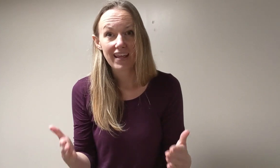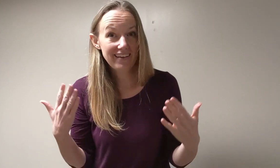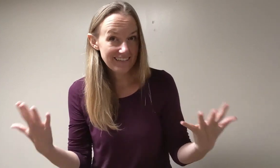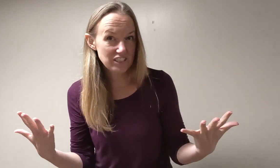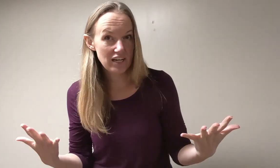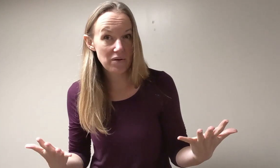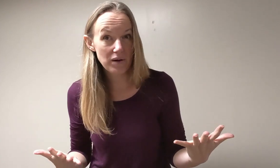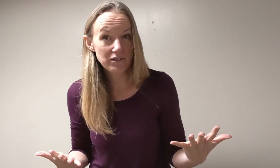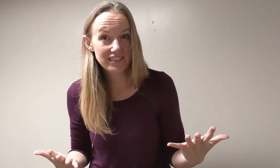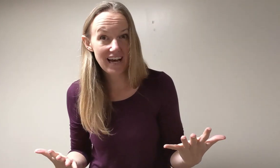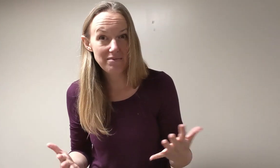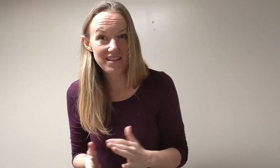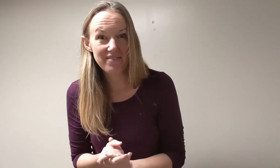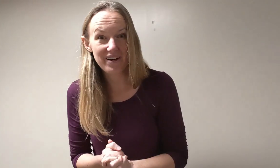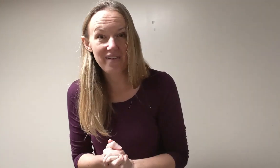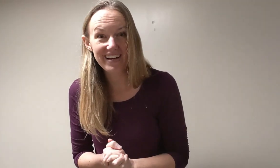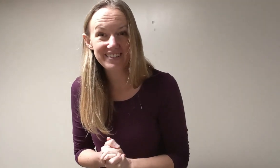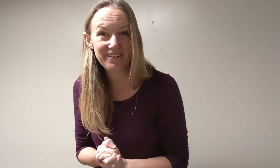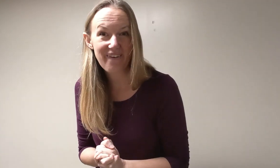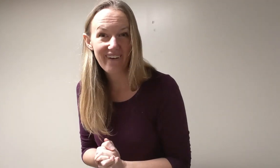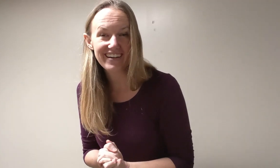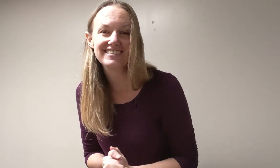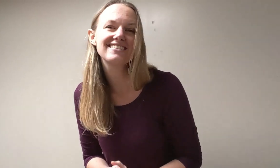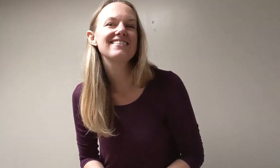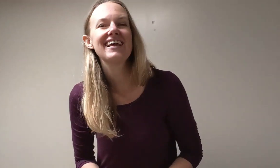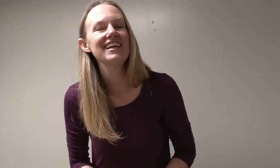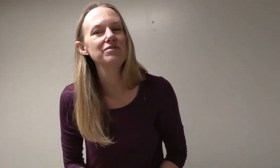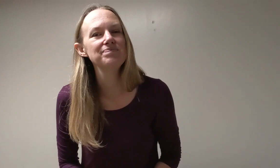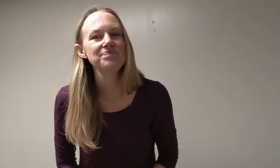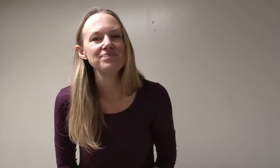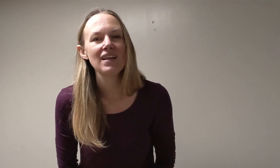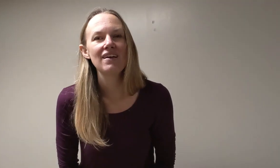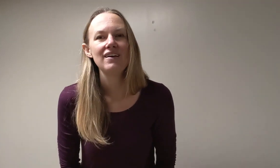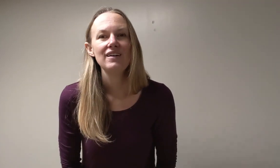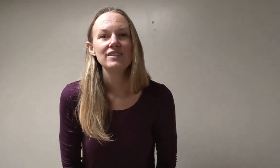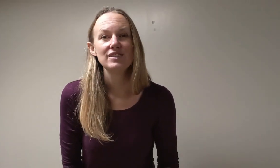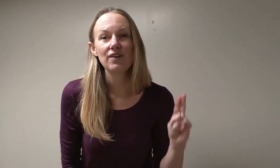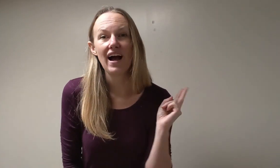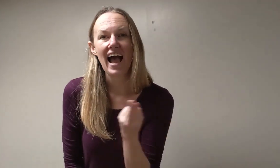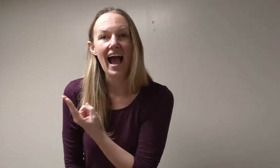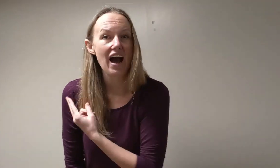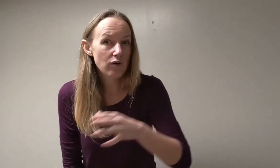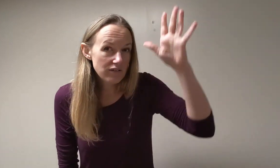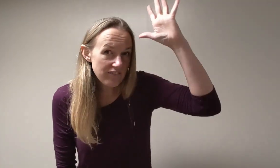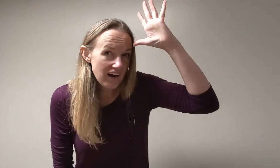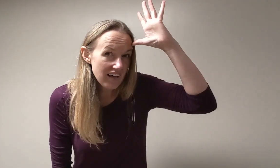Okay, let's try that one more time and then we'll go on to the chorus. Okay, so Our